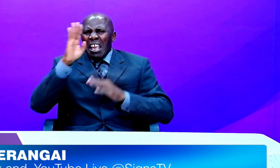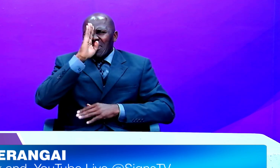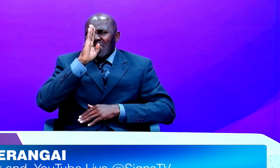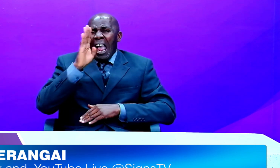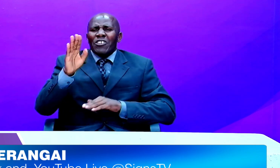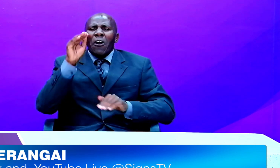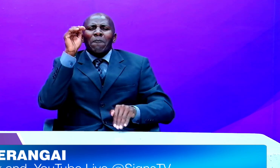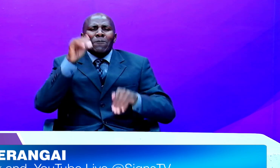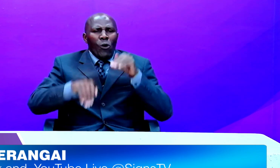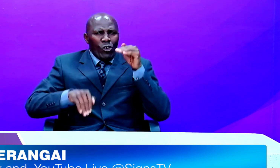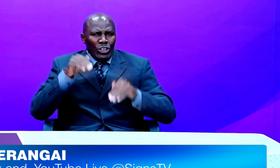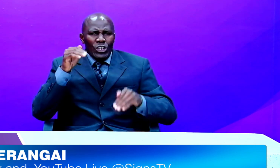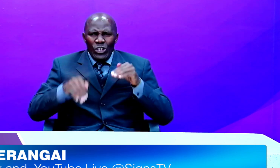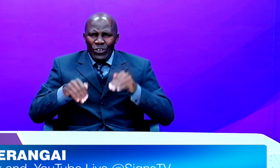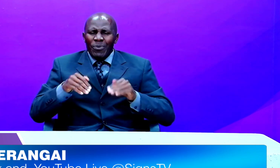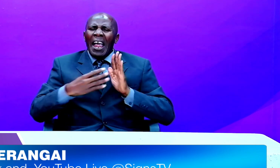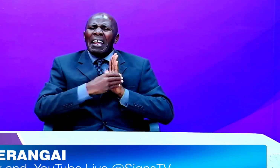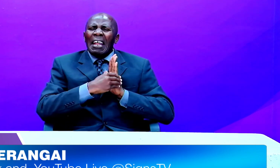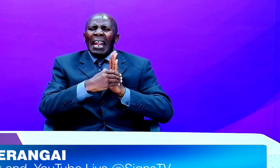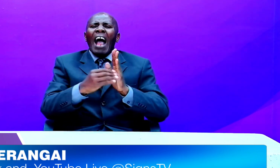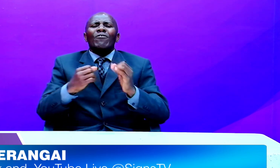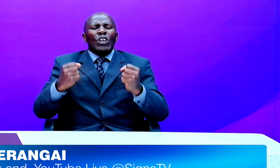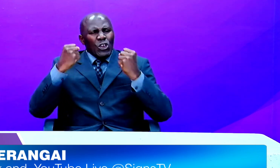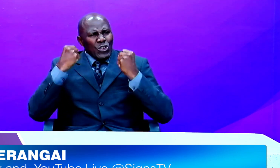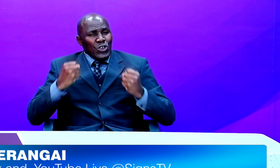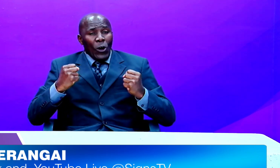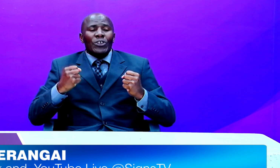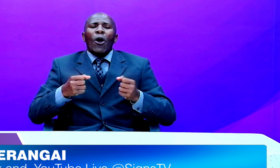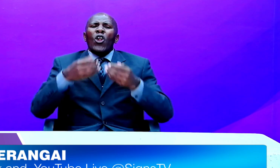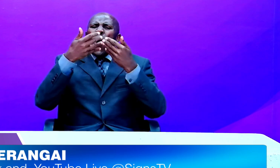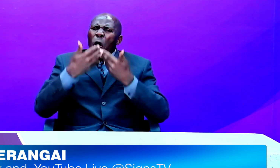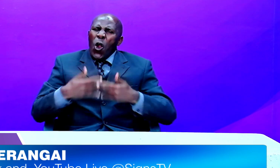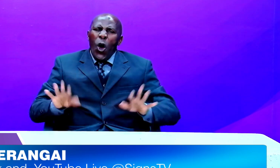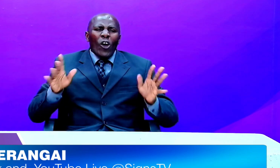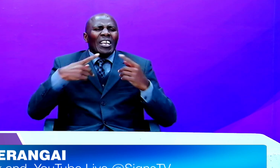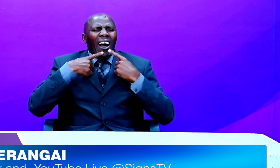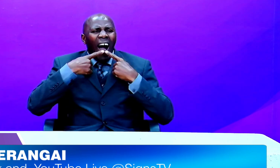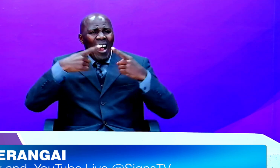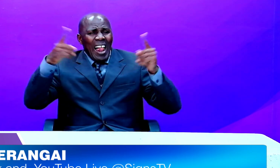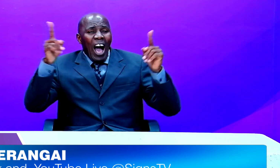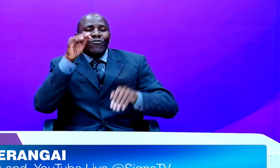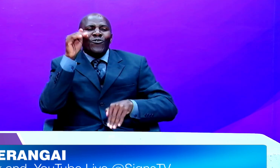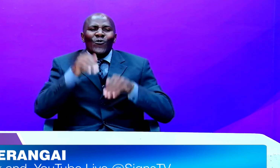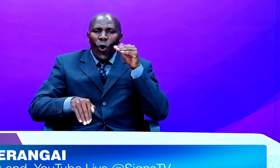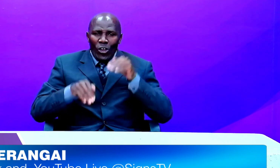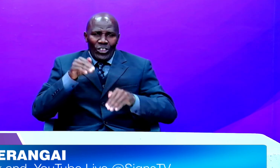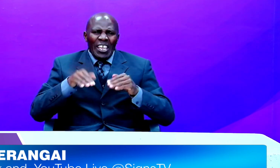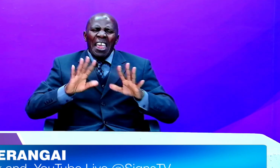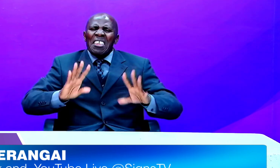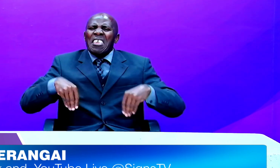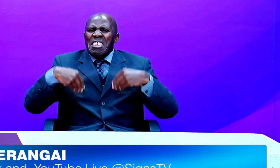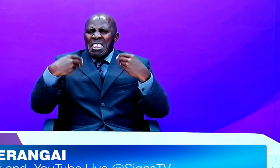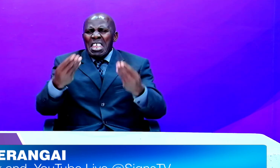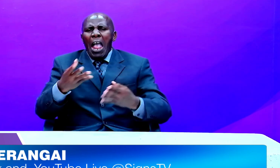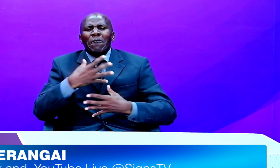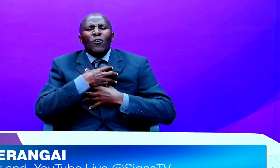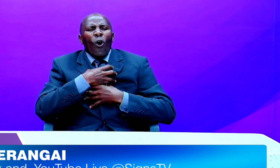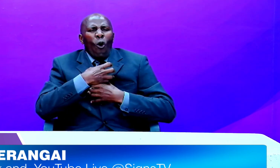In a press statement released on Sunday, the electoral body strongly condemned claims of election rigging, asserting